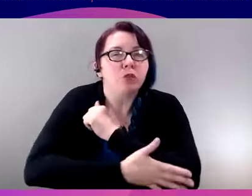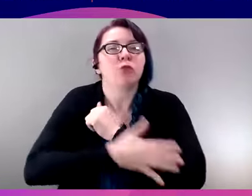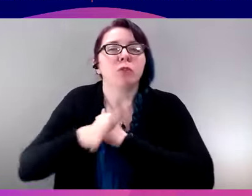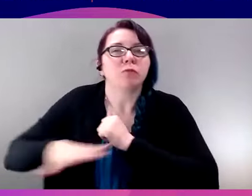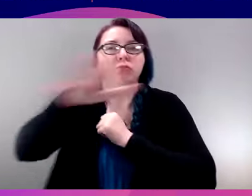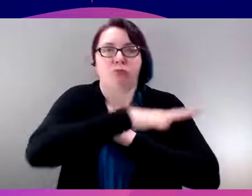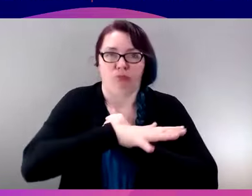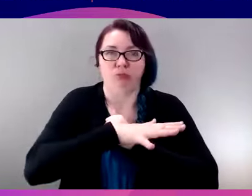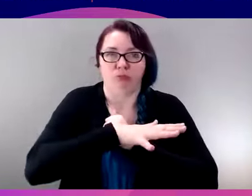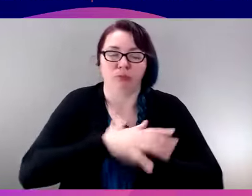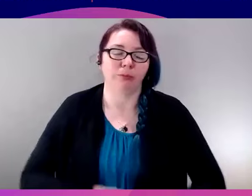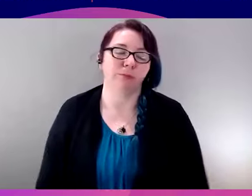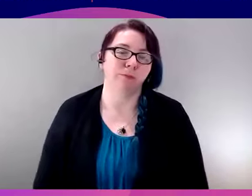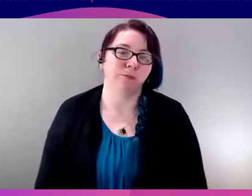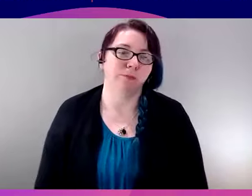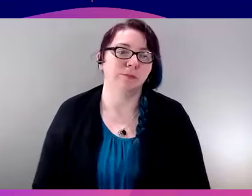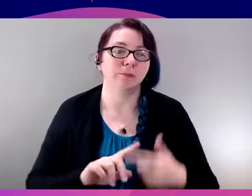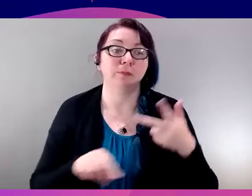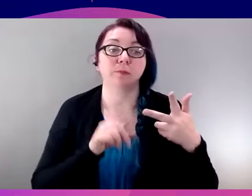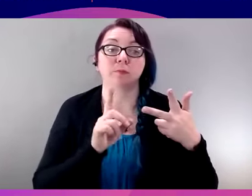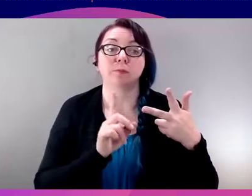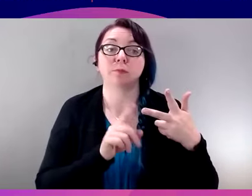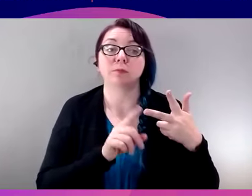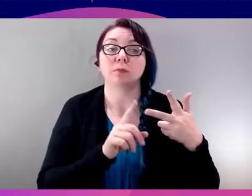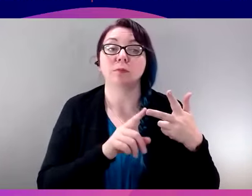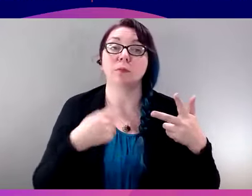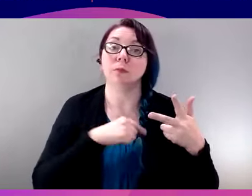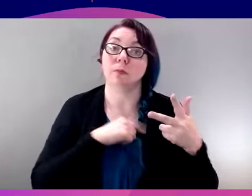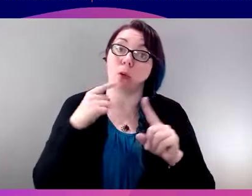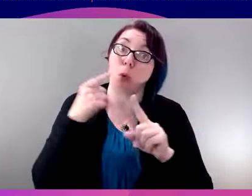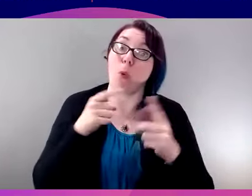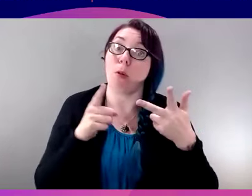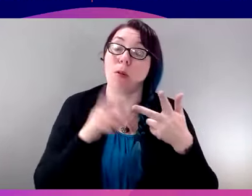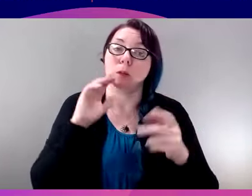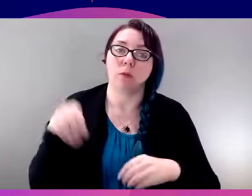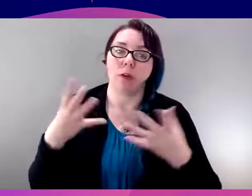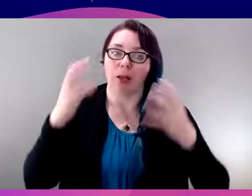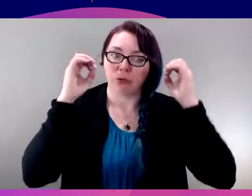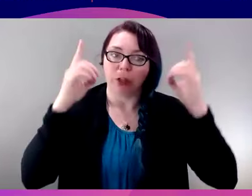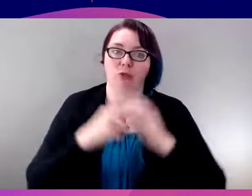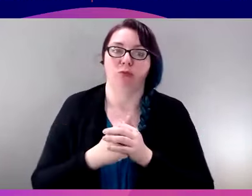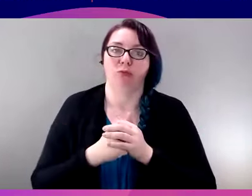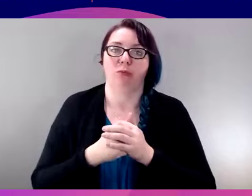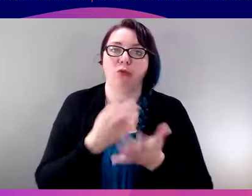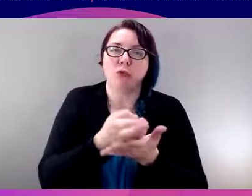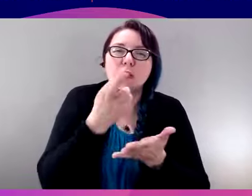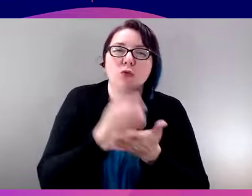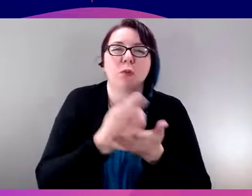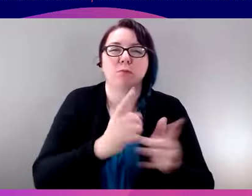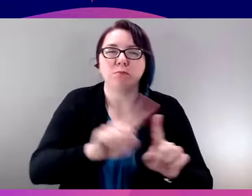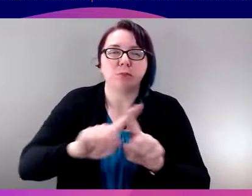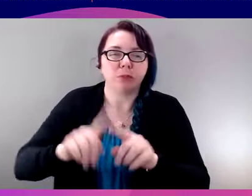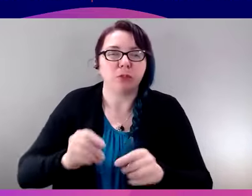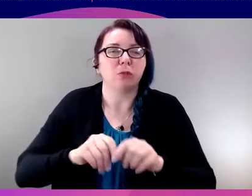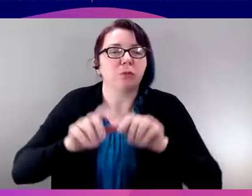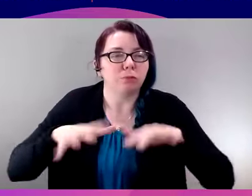education, tools, resources, and access to the ACT to Keep Families Safe model to sectors that directly respond